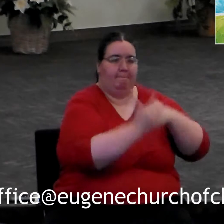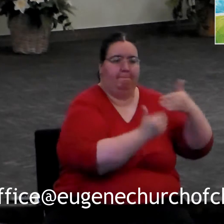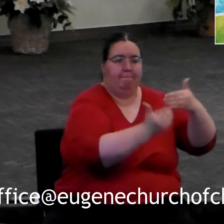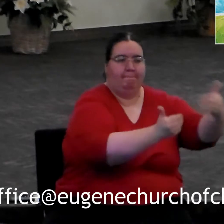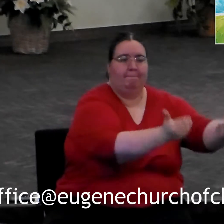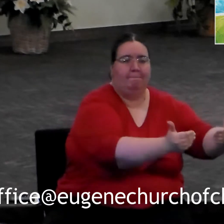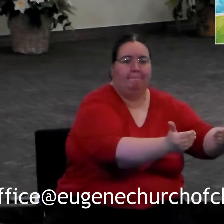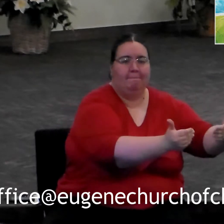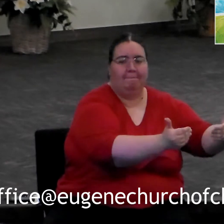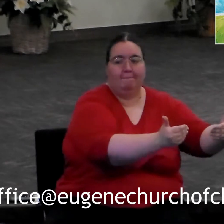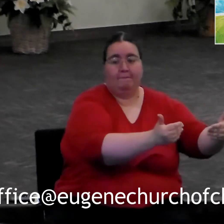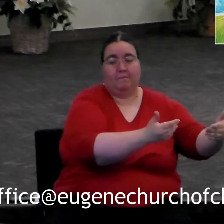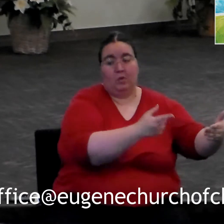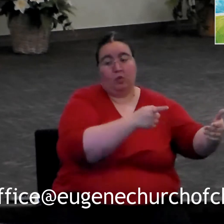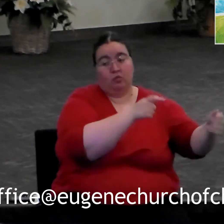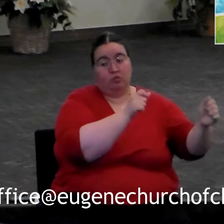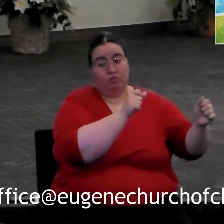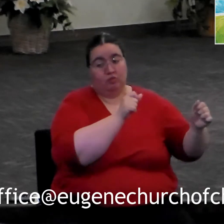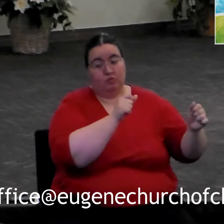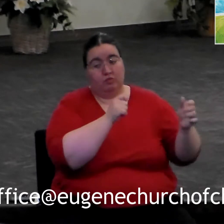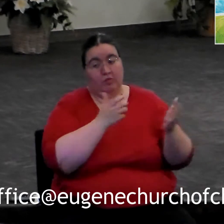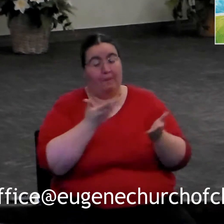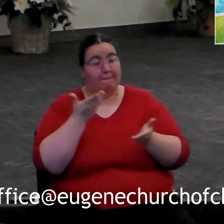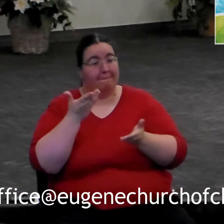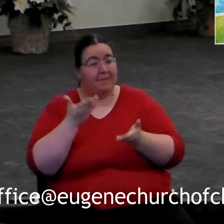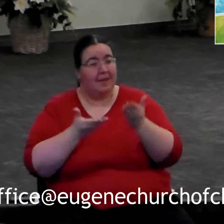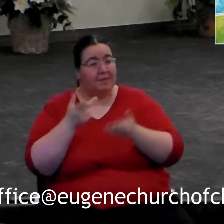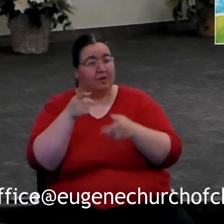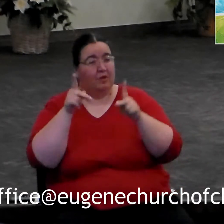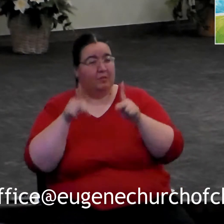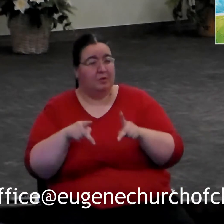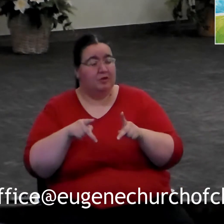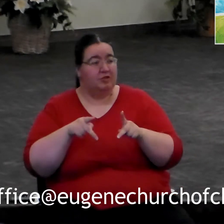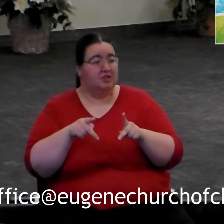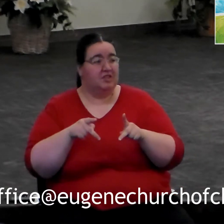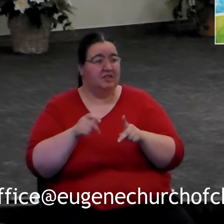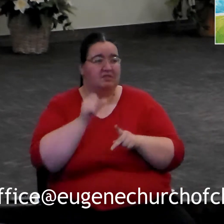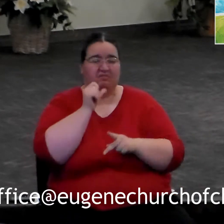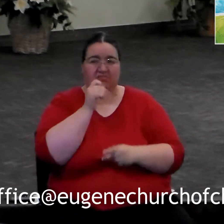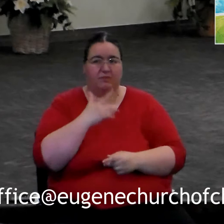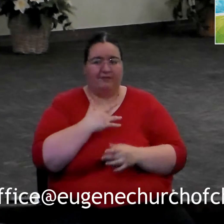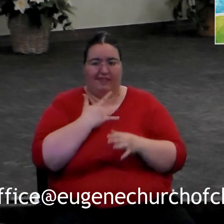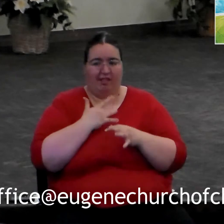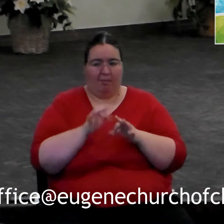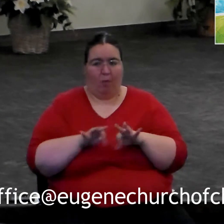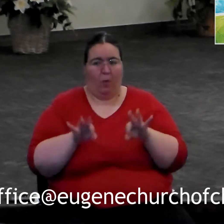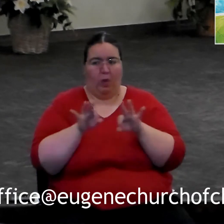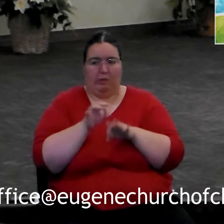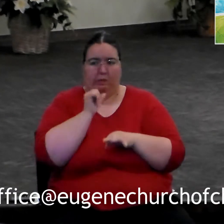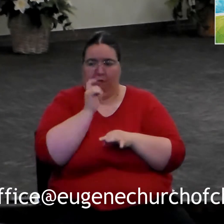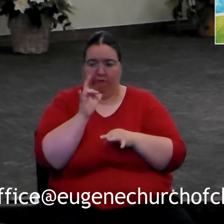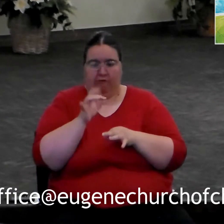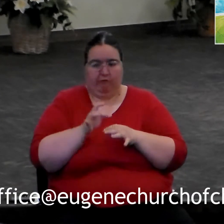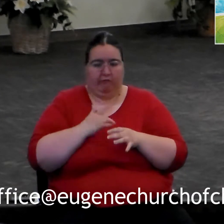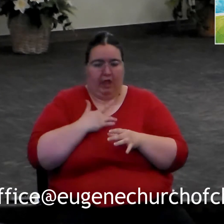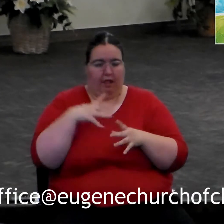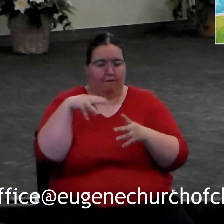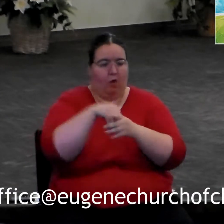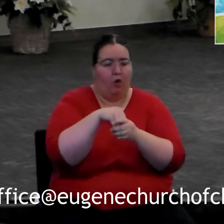very quickly from someone who does not feel incredibly important in what we do to someone who is doing something amazing. I